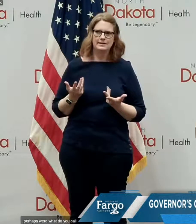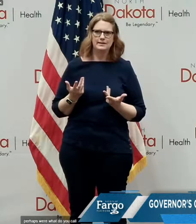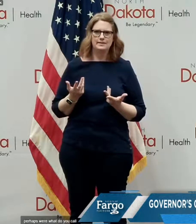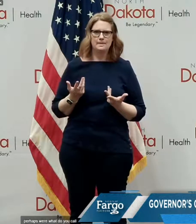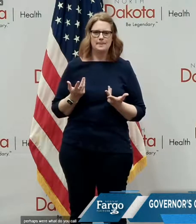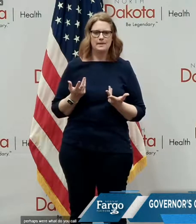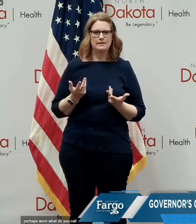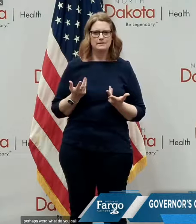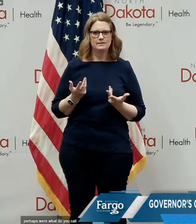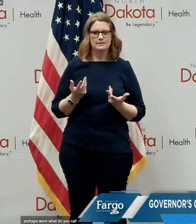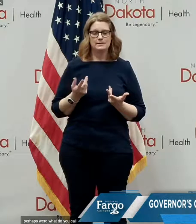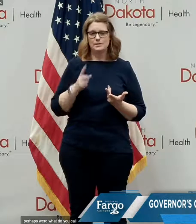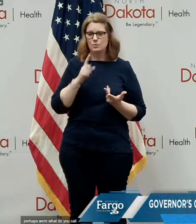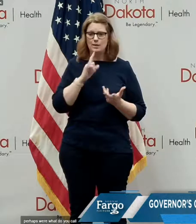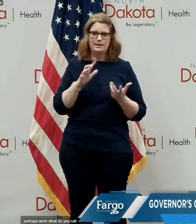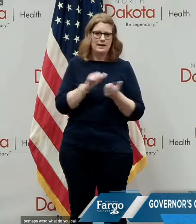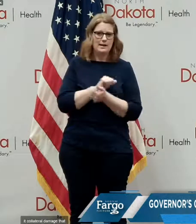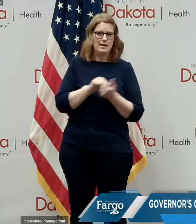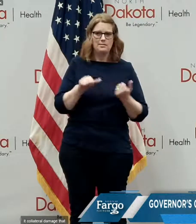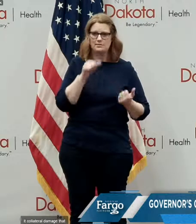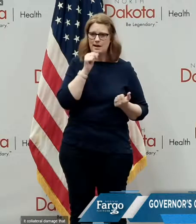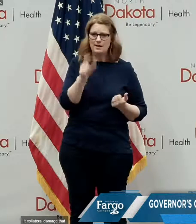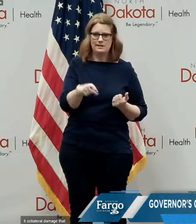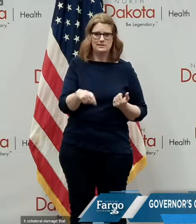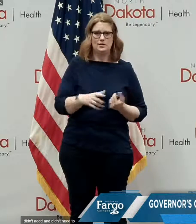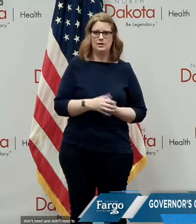collateral damage that didn't need to happen. So